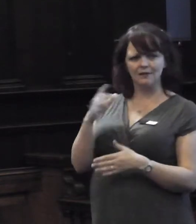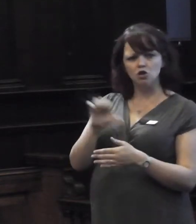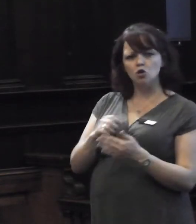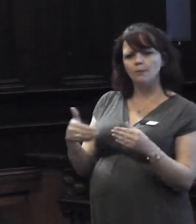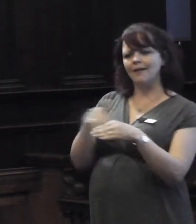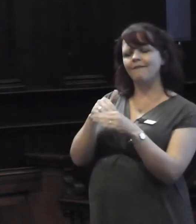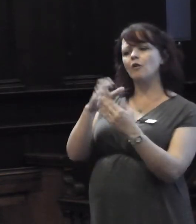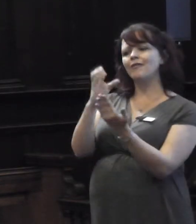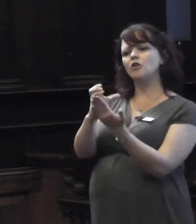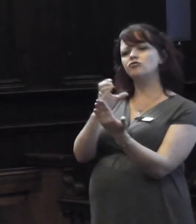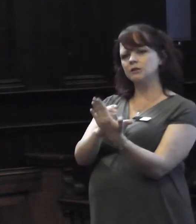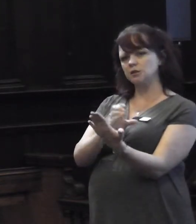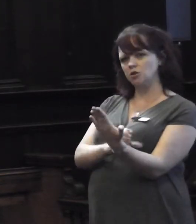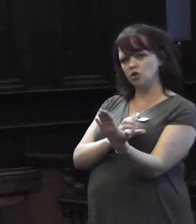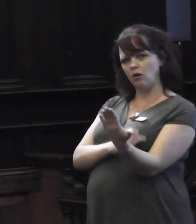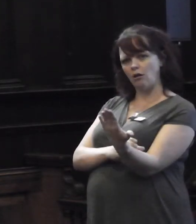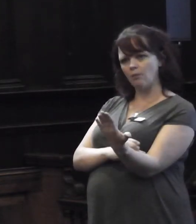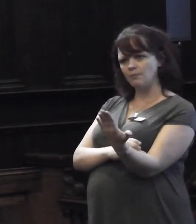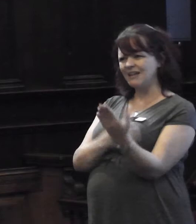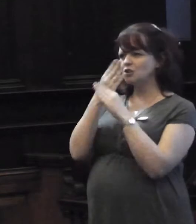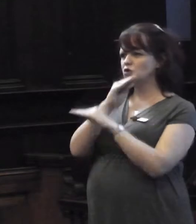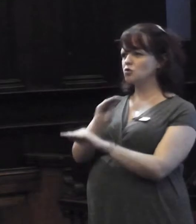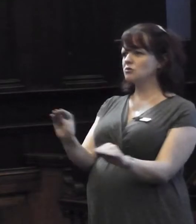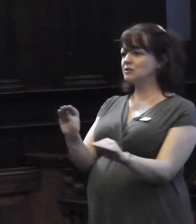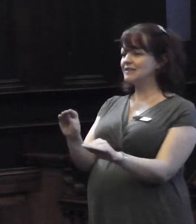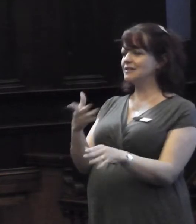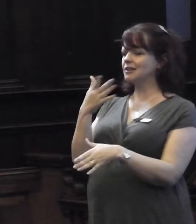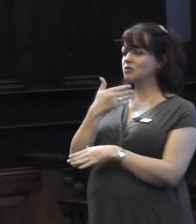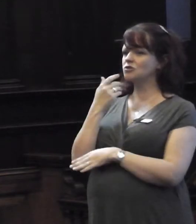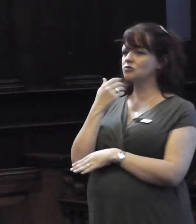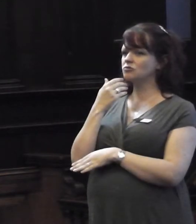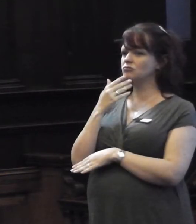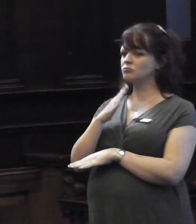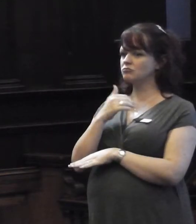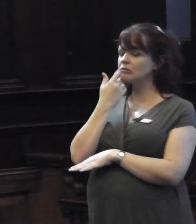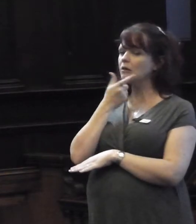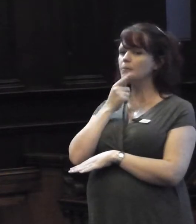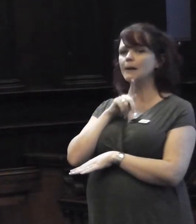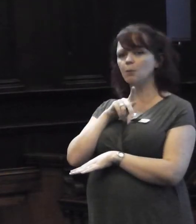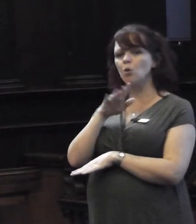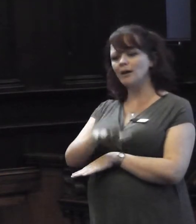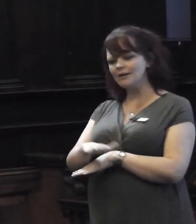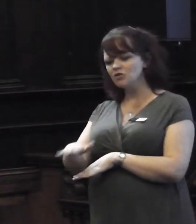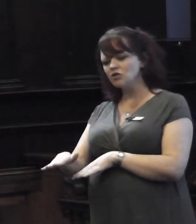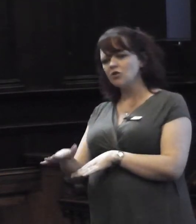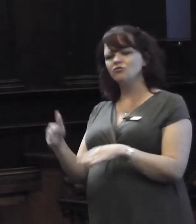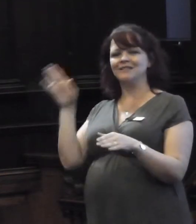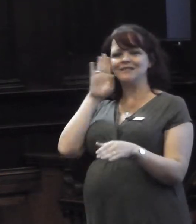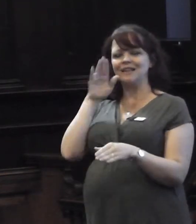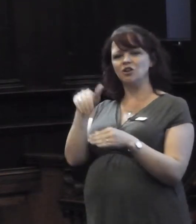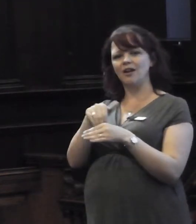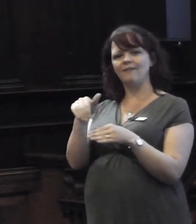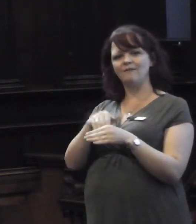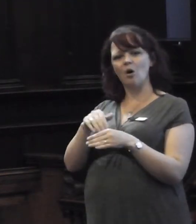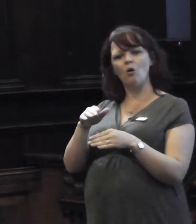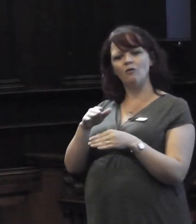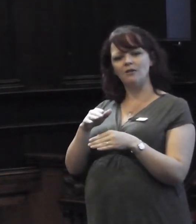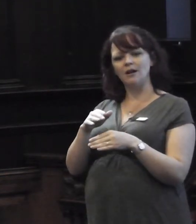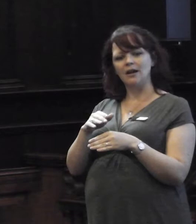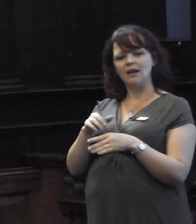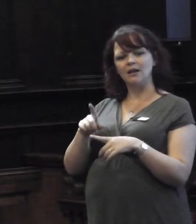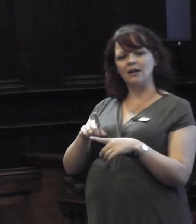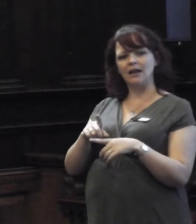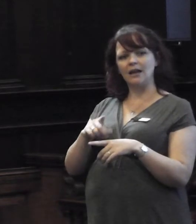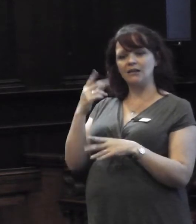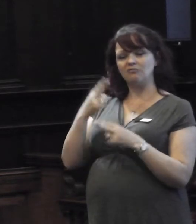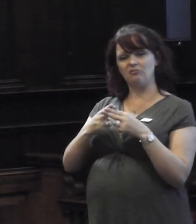children about the dangers involved in knives and other weapons. And unless